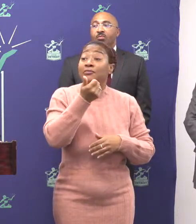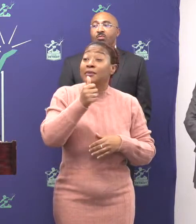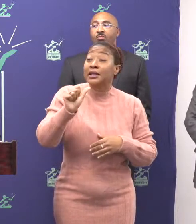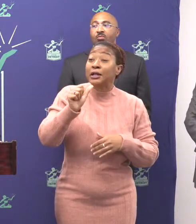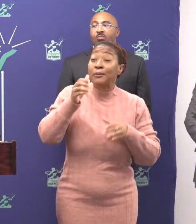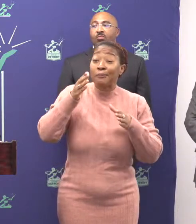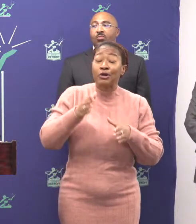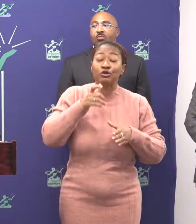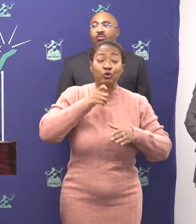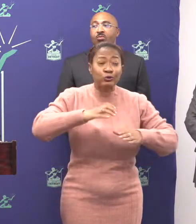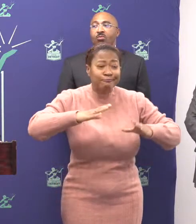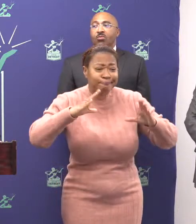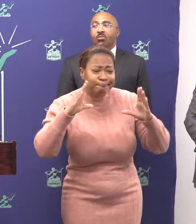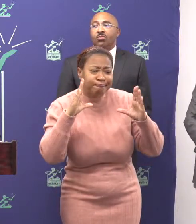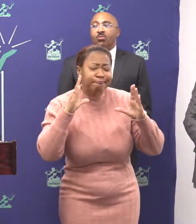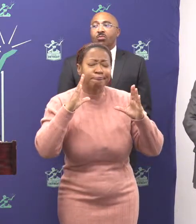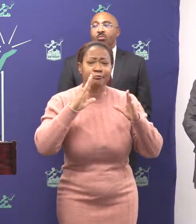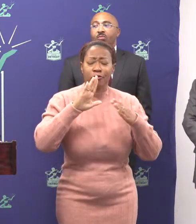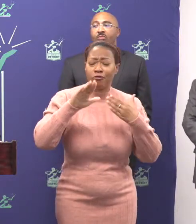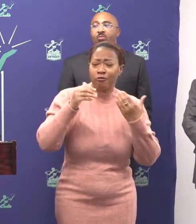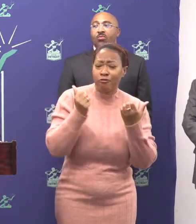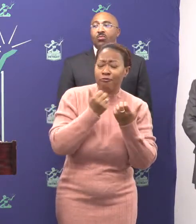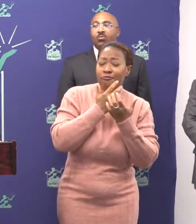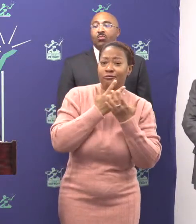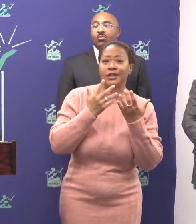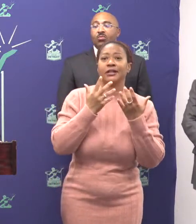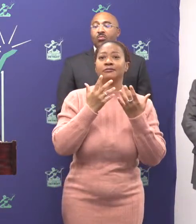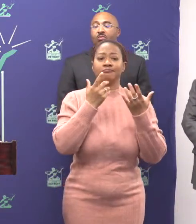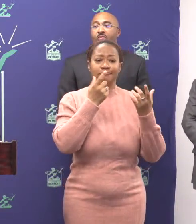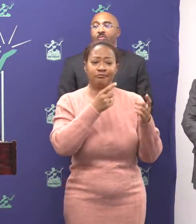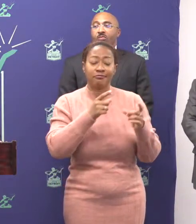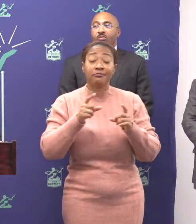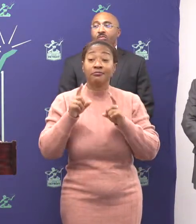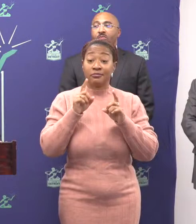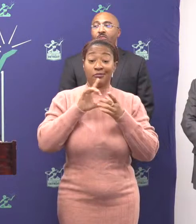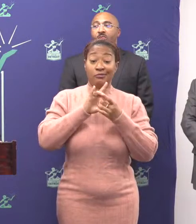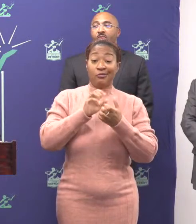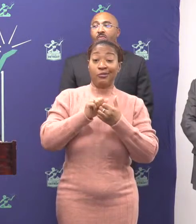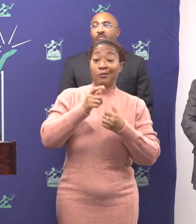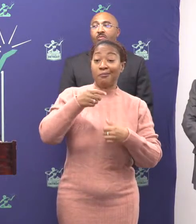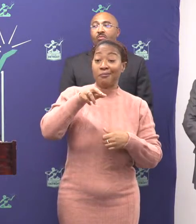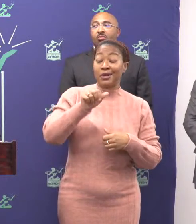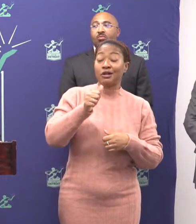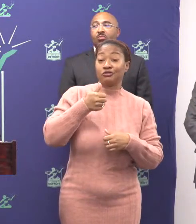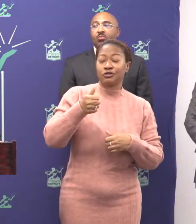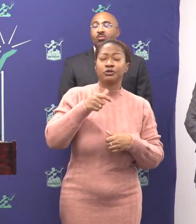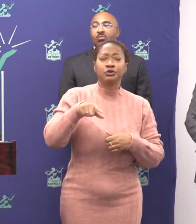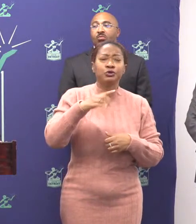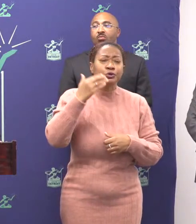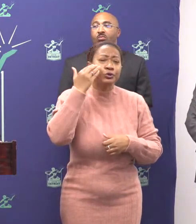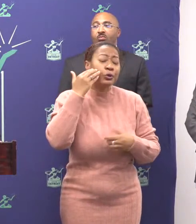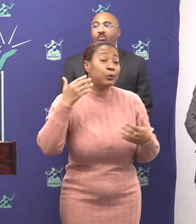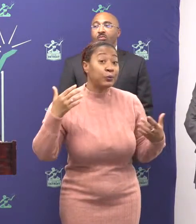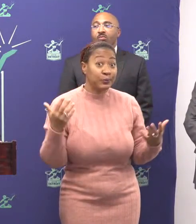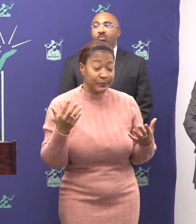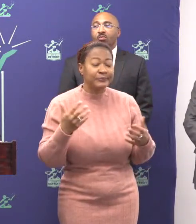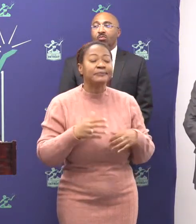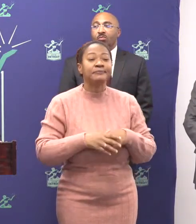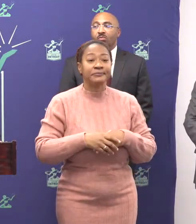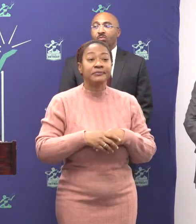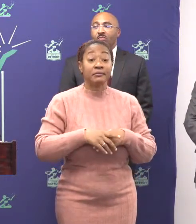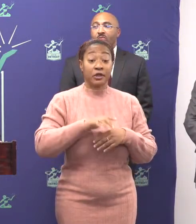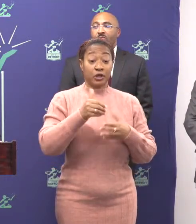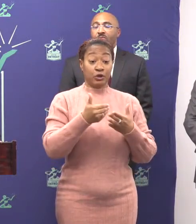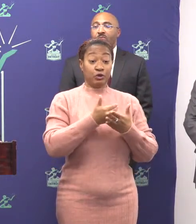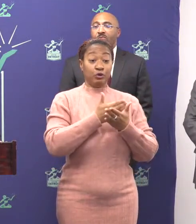who's paid attention to the recent developments regarding paratransit is acutely aware of the fact that the